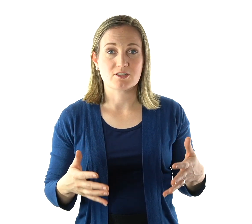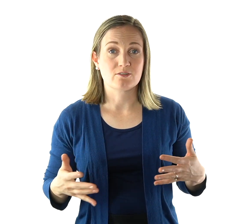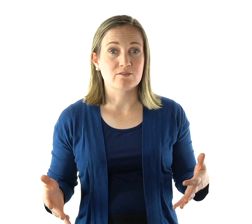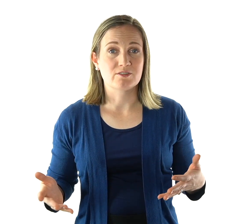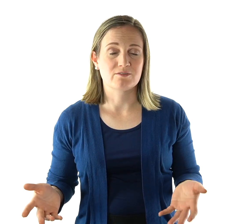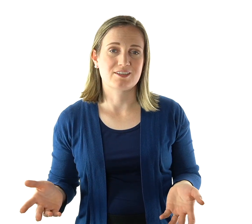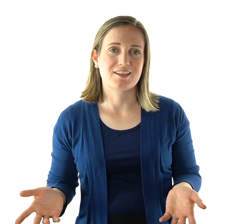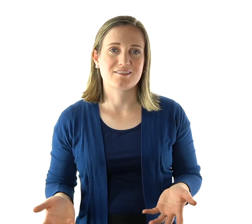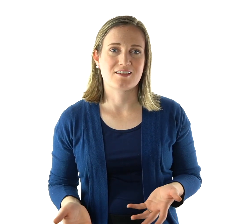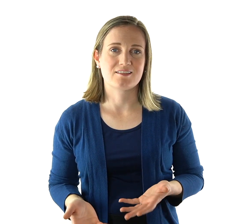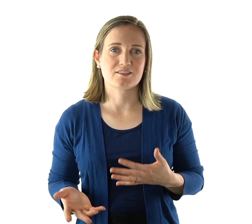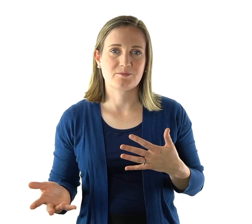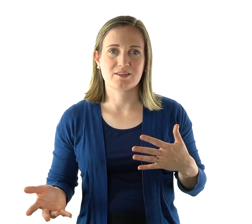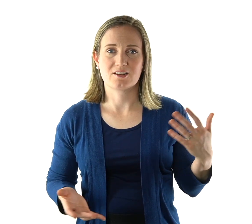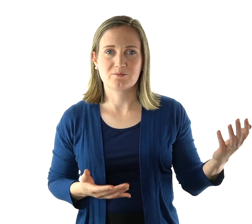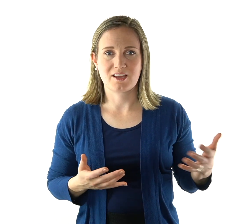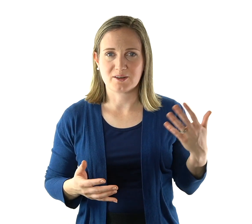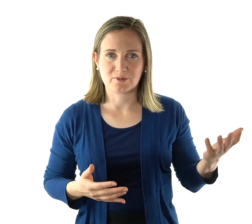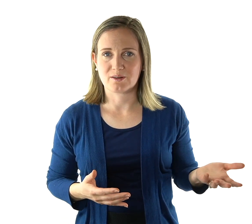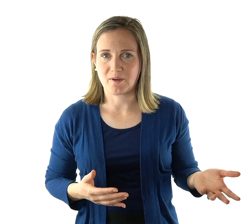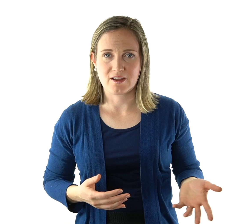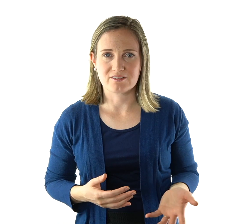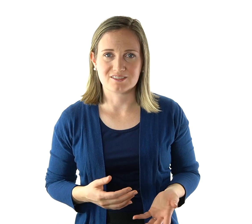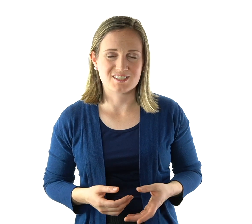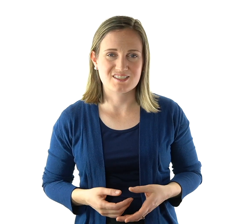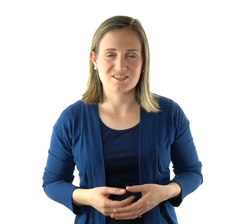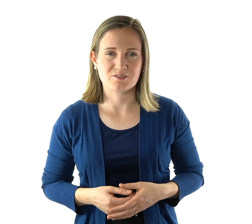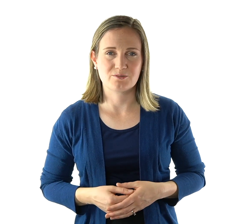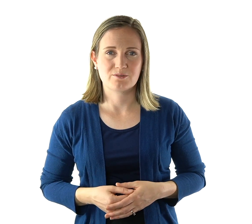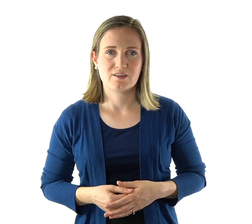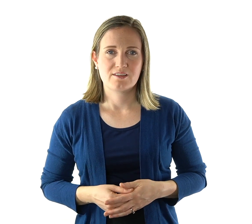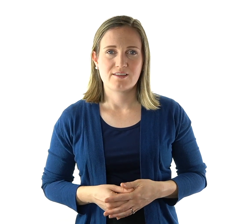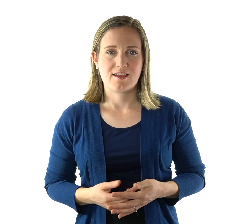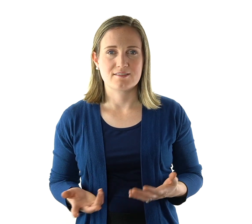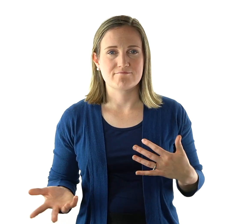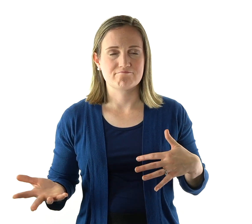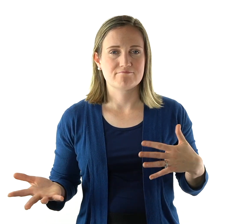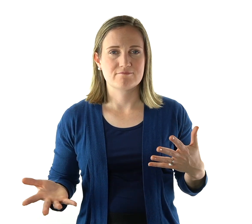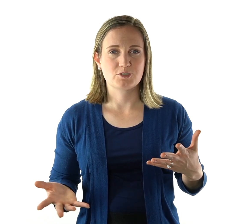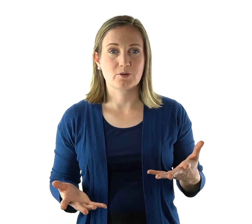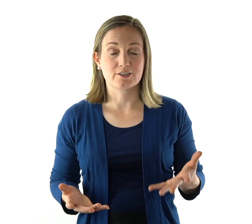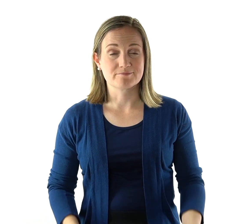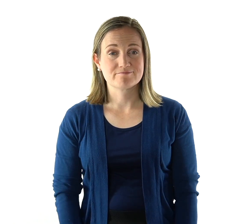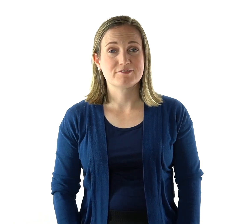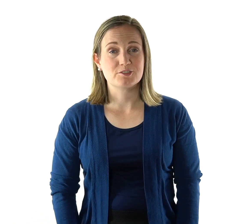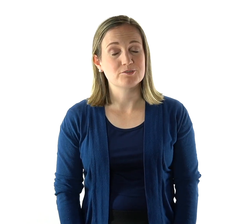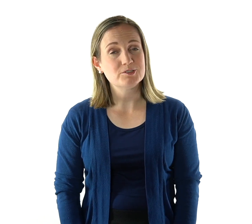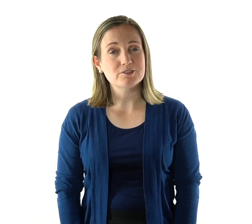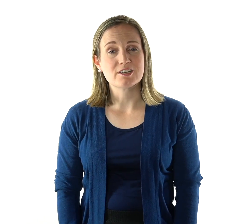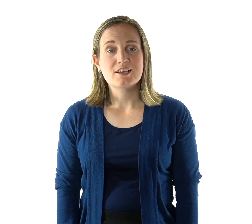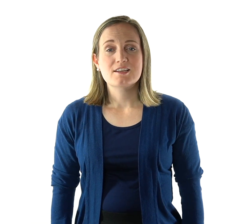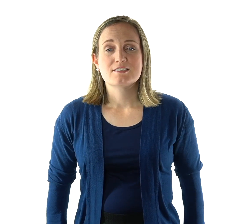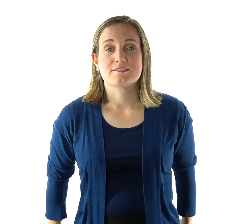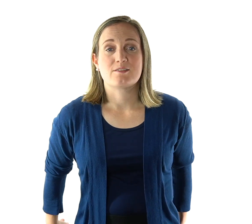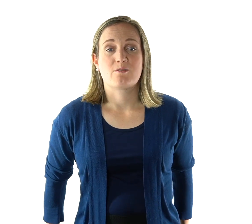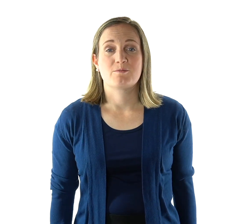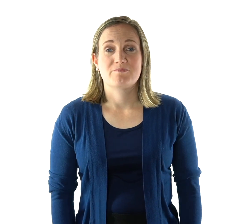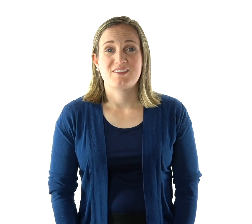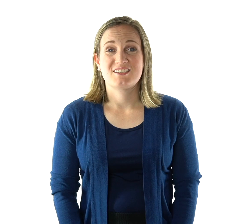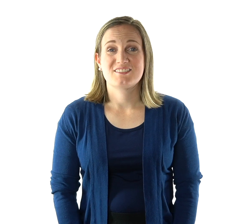over and over again, then that's one that I'll kind of put up higher on the list and do quicker, do sooner. So thanks